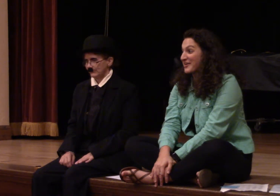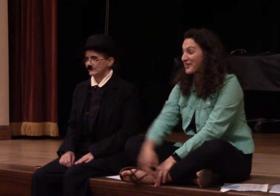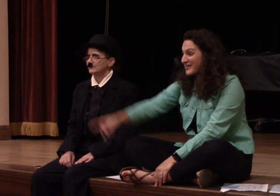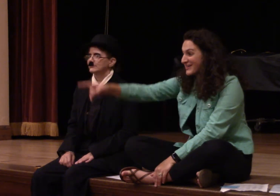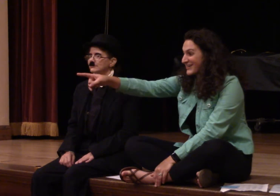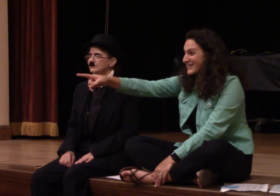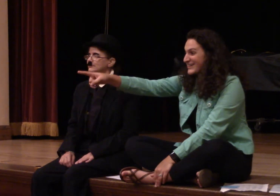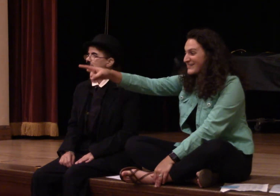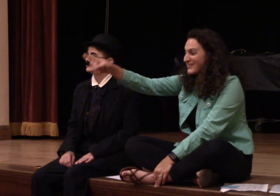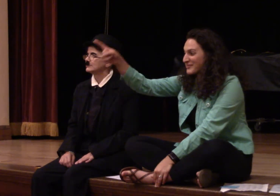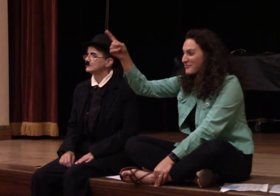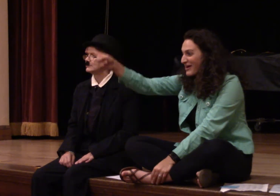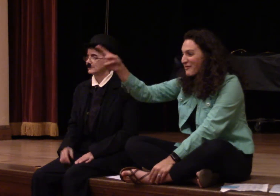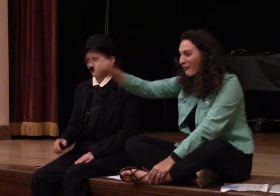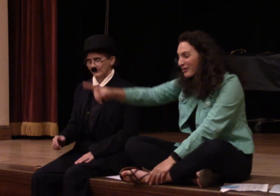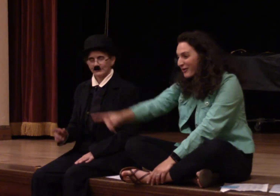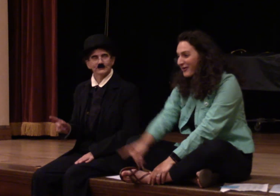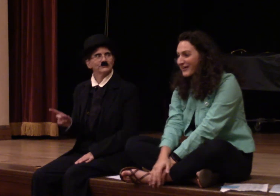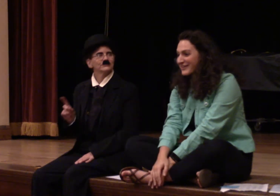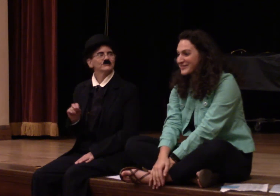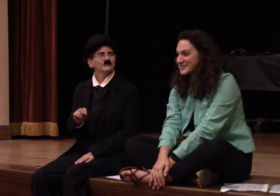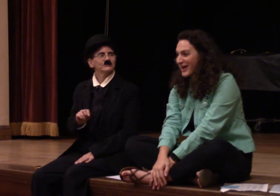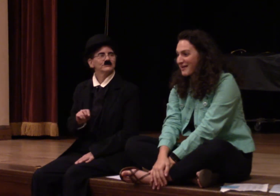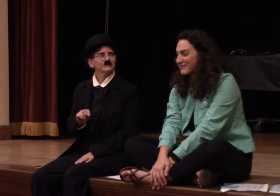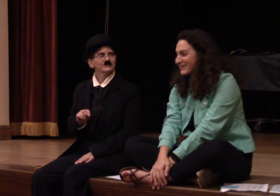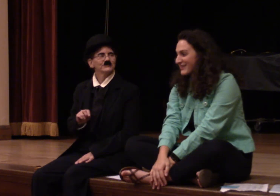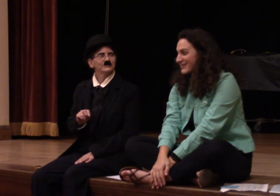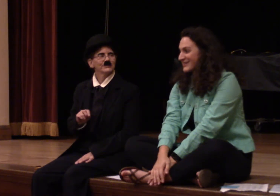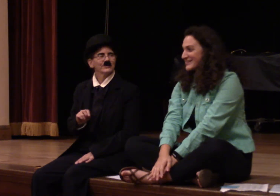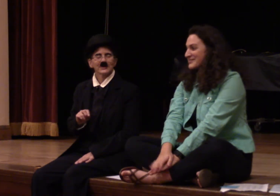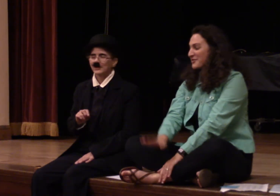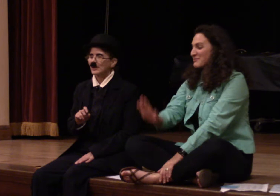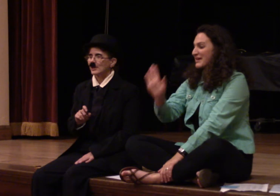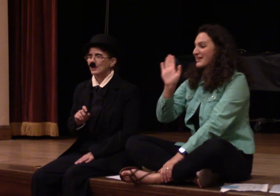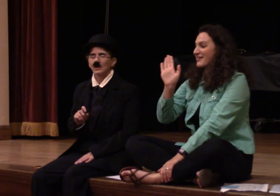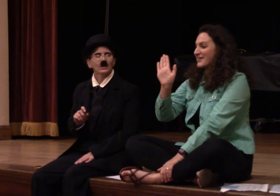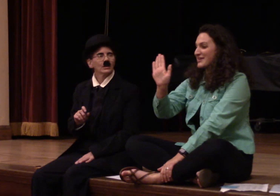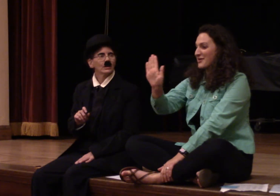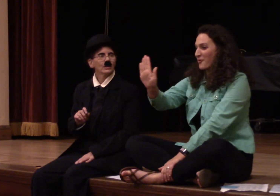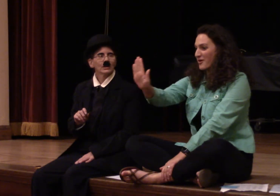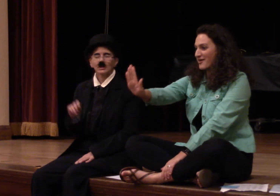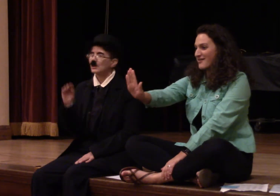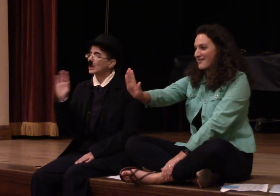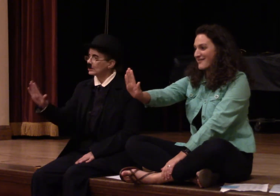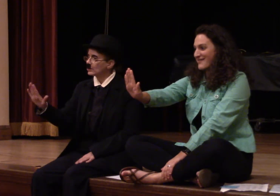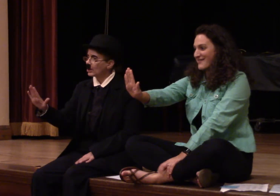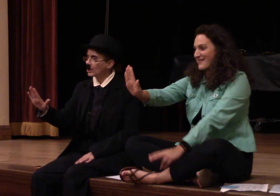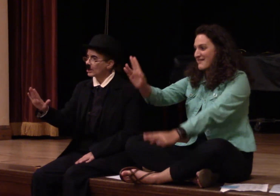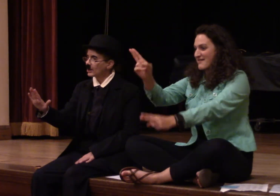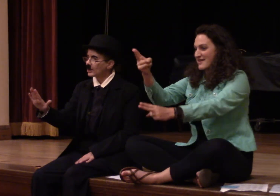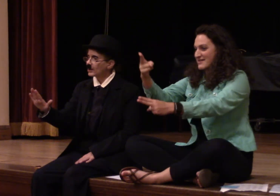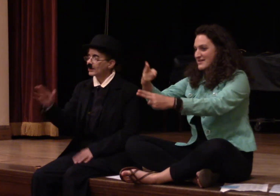Good. Even in the right order. Good job. So it'd be your